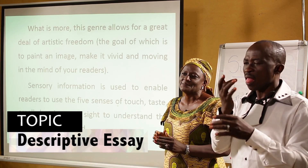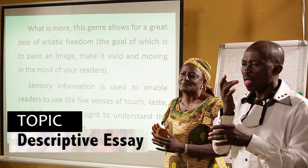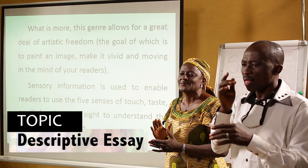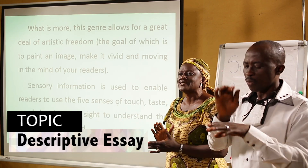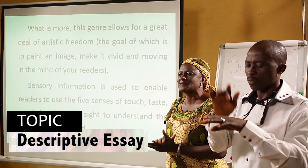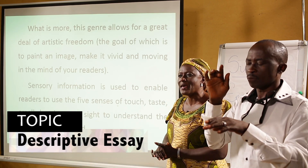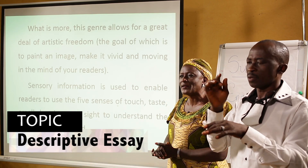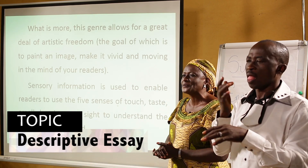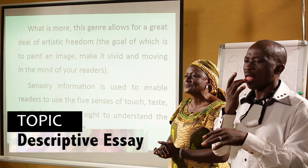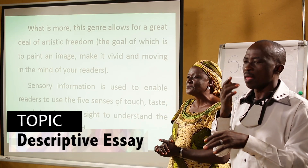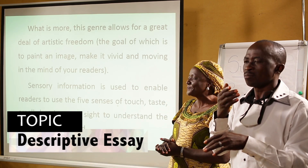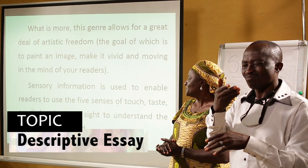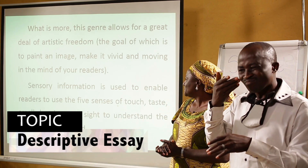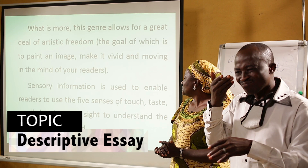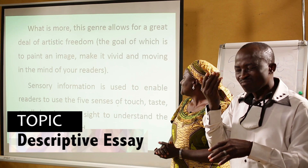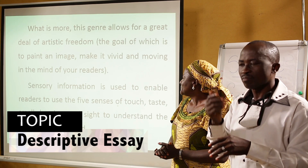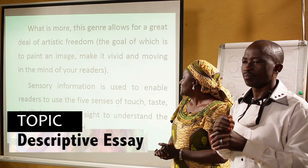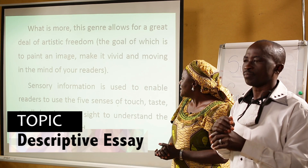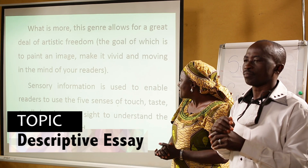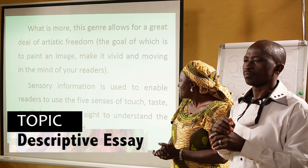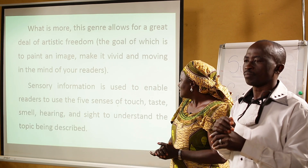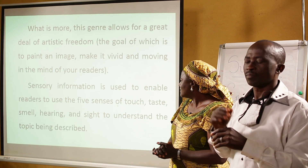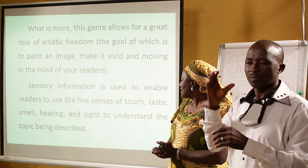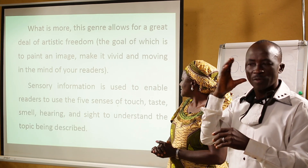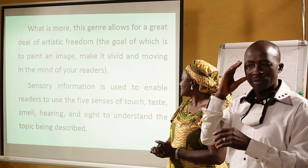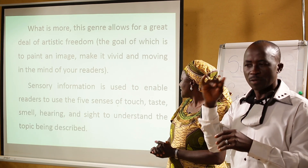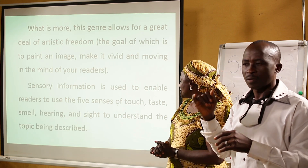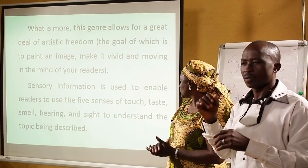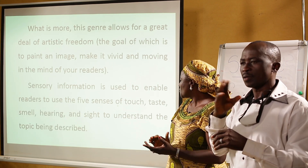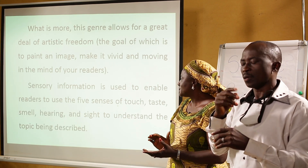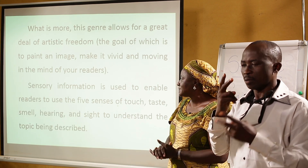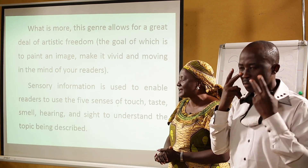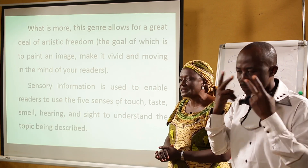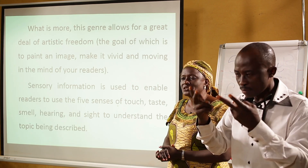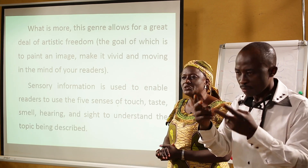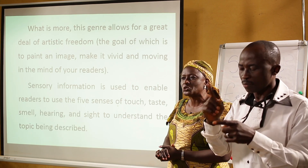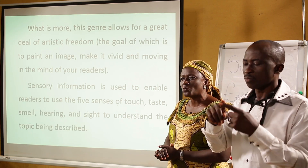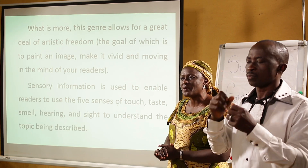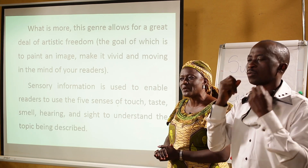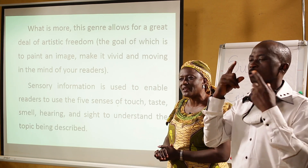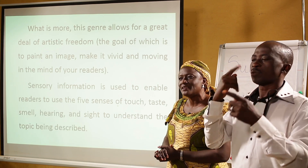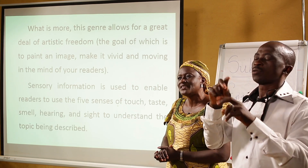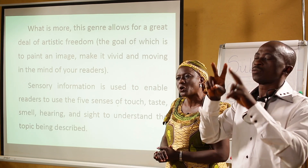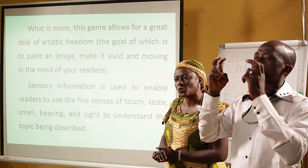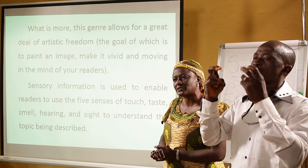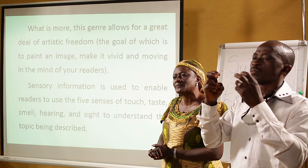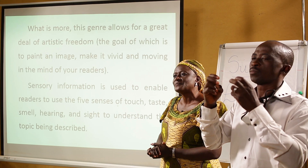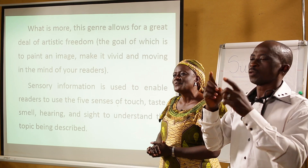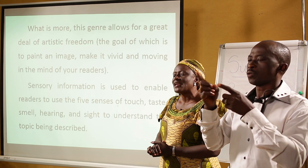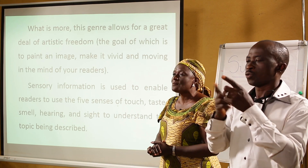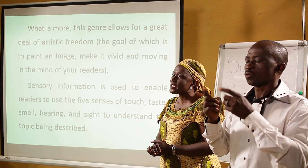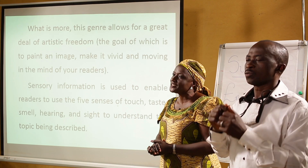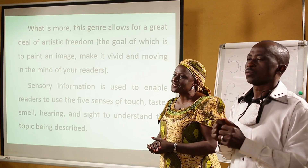taste, smell, hearing, and sight to understand the topic being